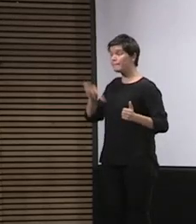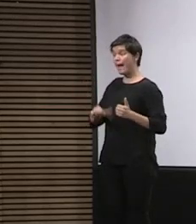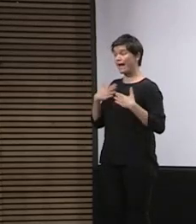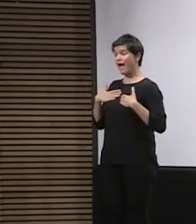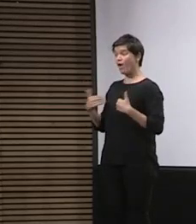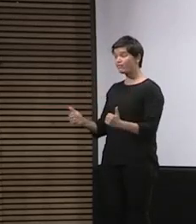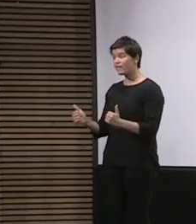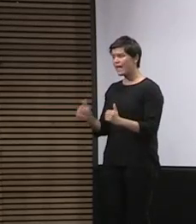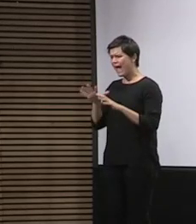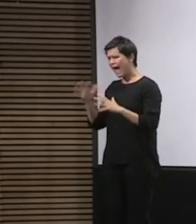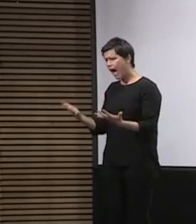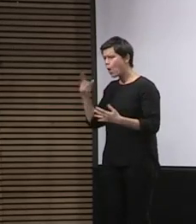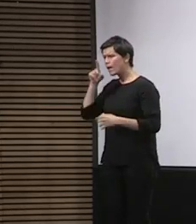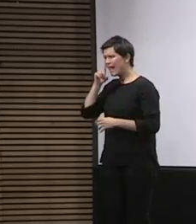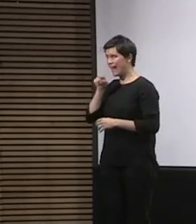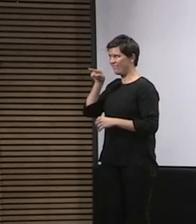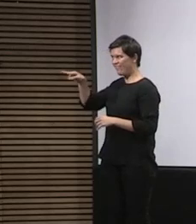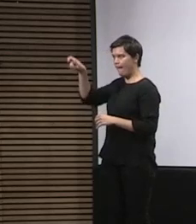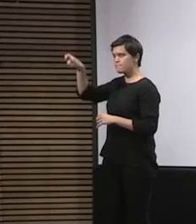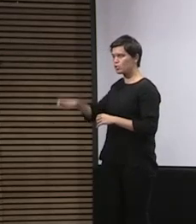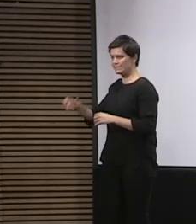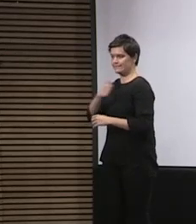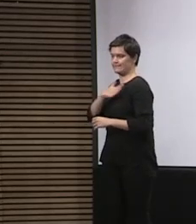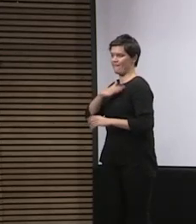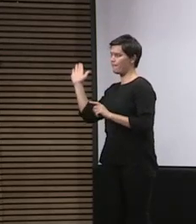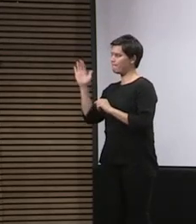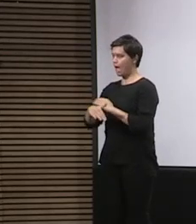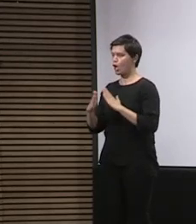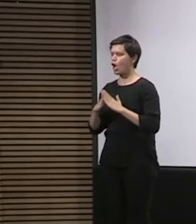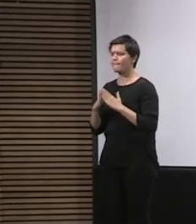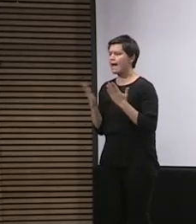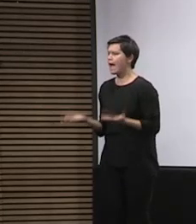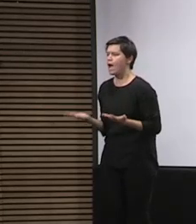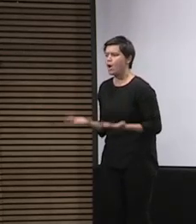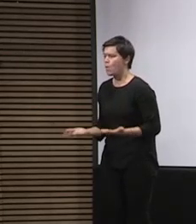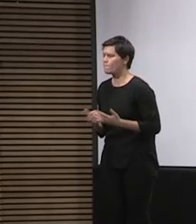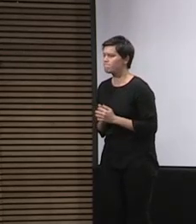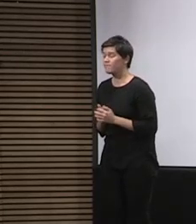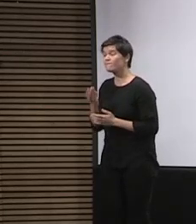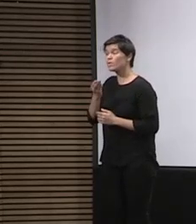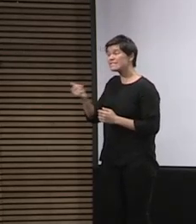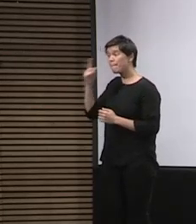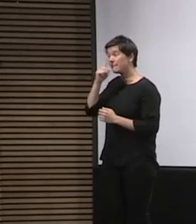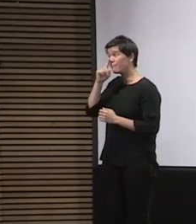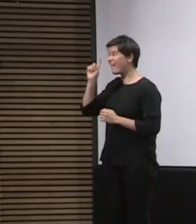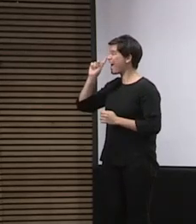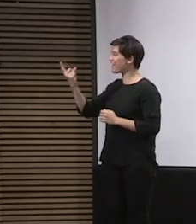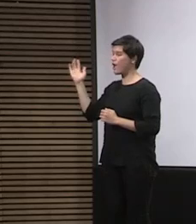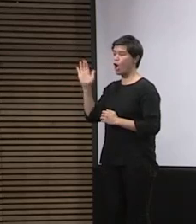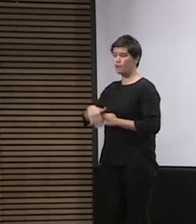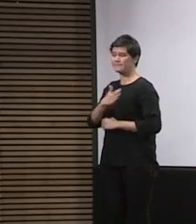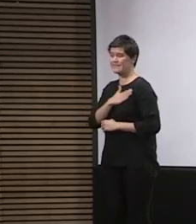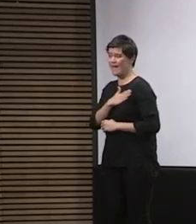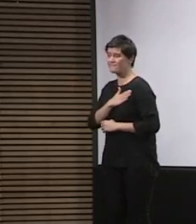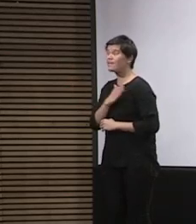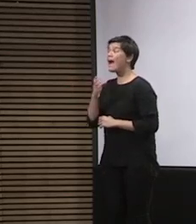at how can we safely transport them and is that feasible? And for some people it just might not be, but that's being worked through. What